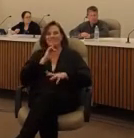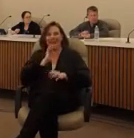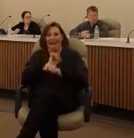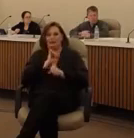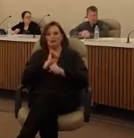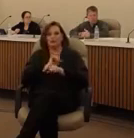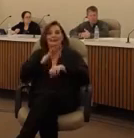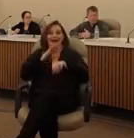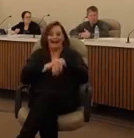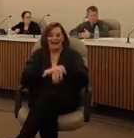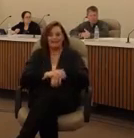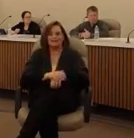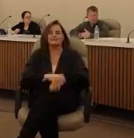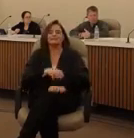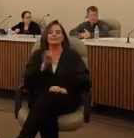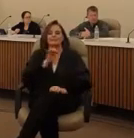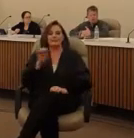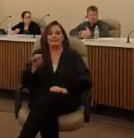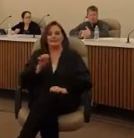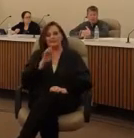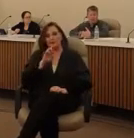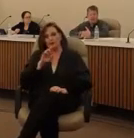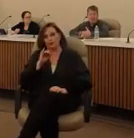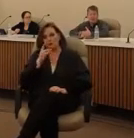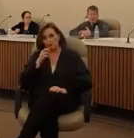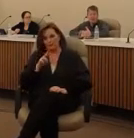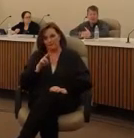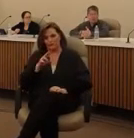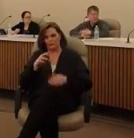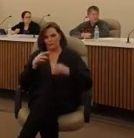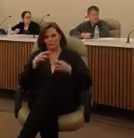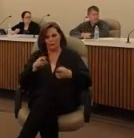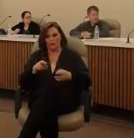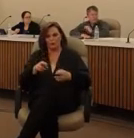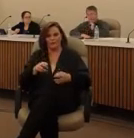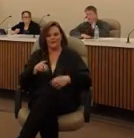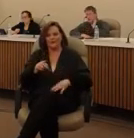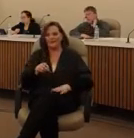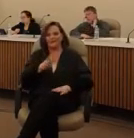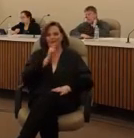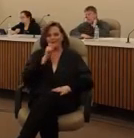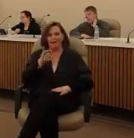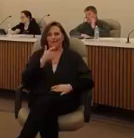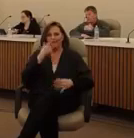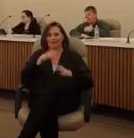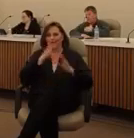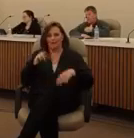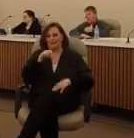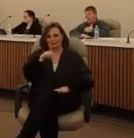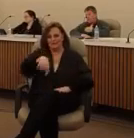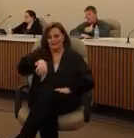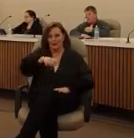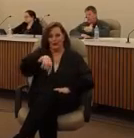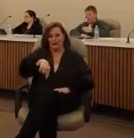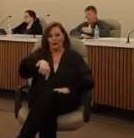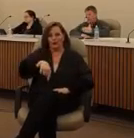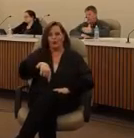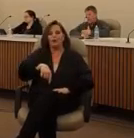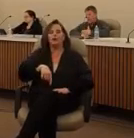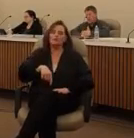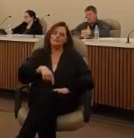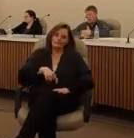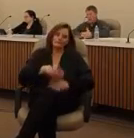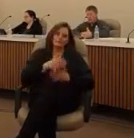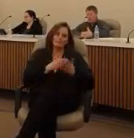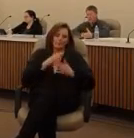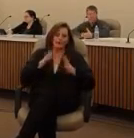Road where there aren't a lot of residences right there. There are some behind it,